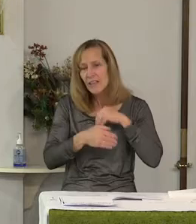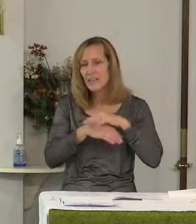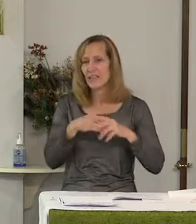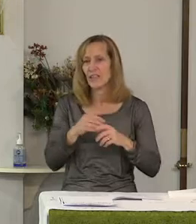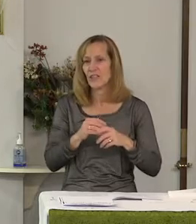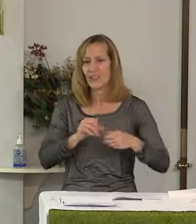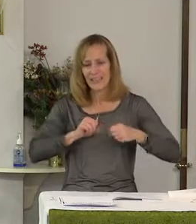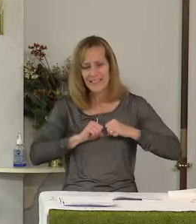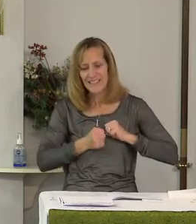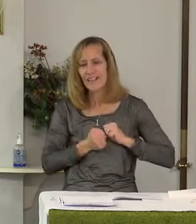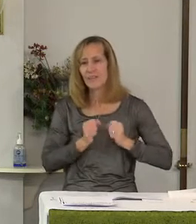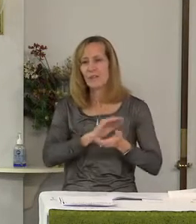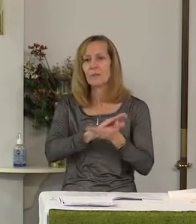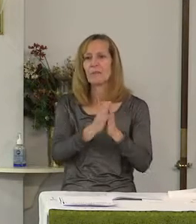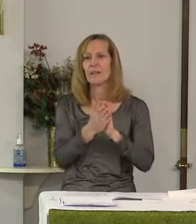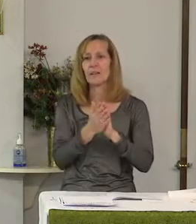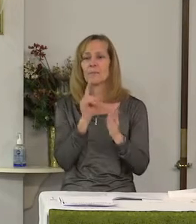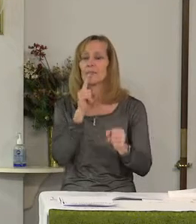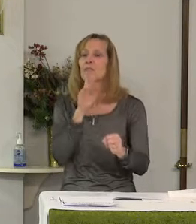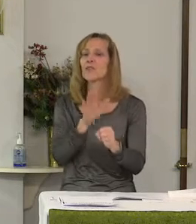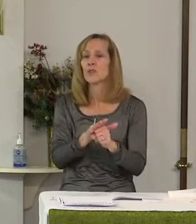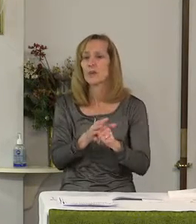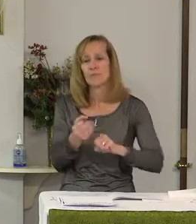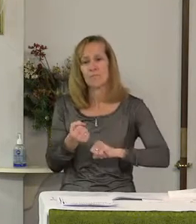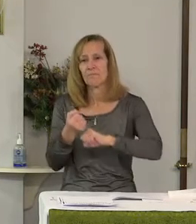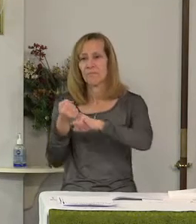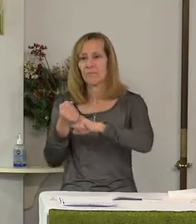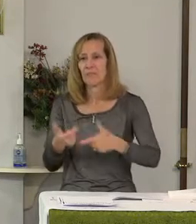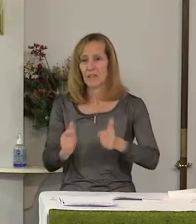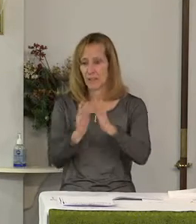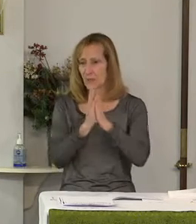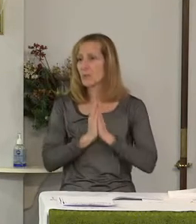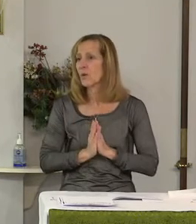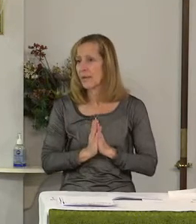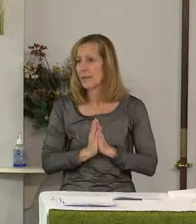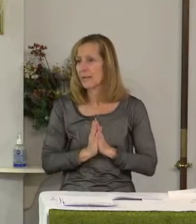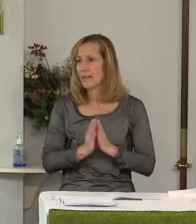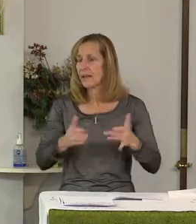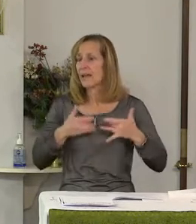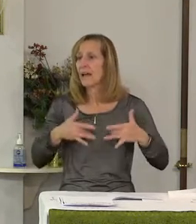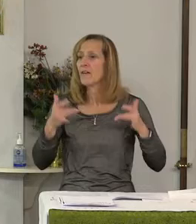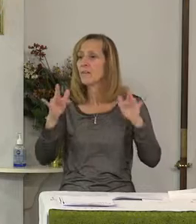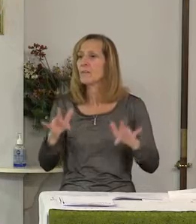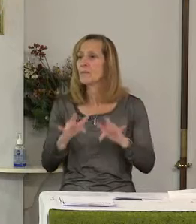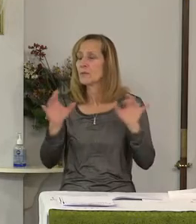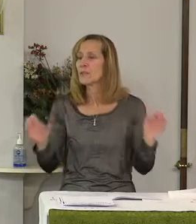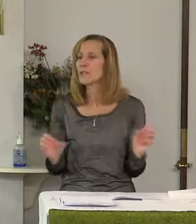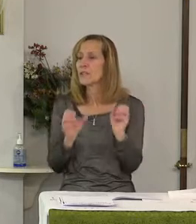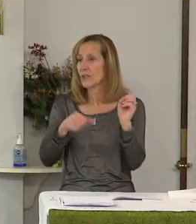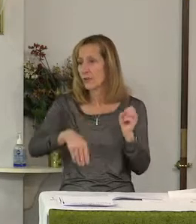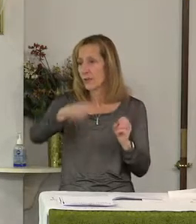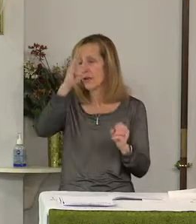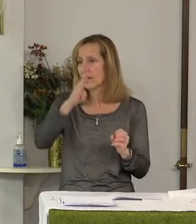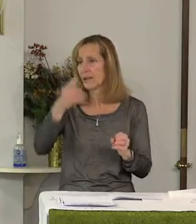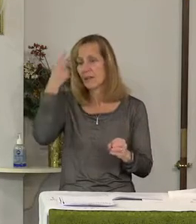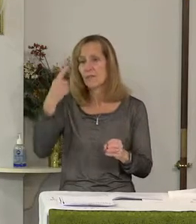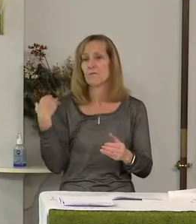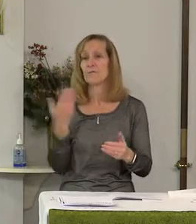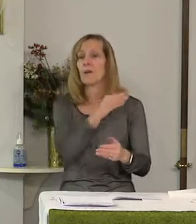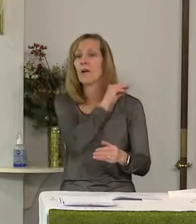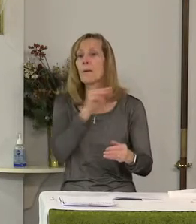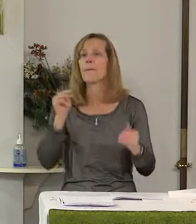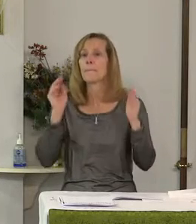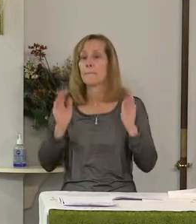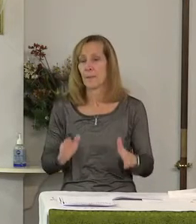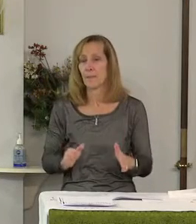and suffering into assurance. Let us pray. Have mercy, O God. For our